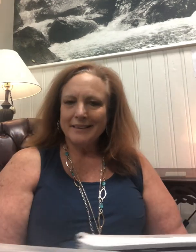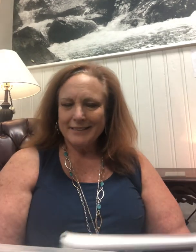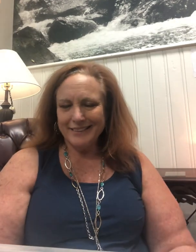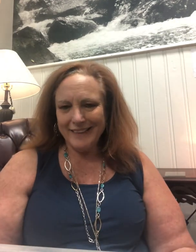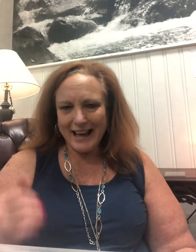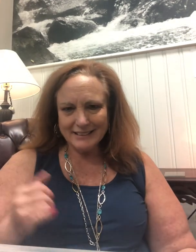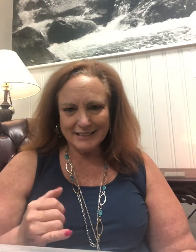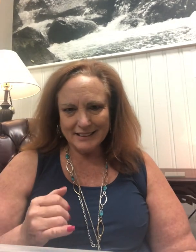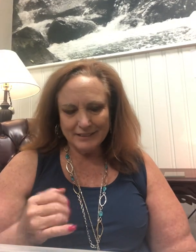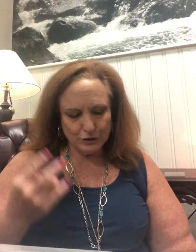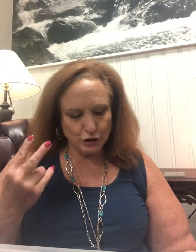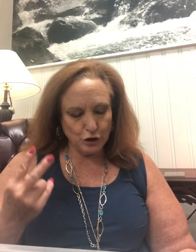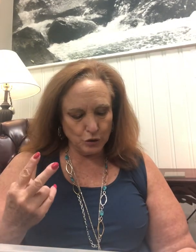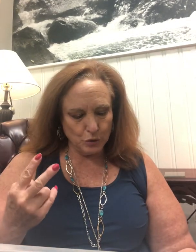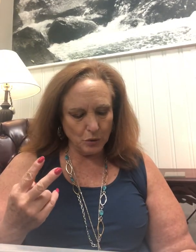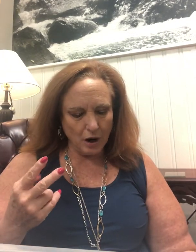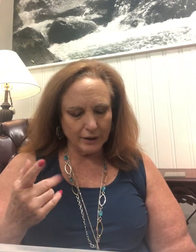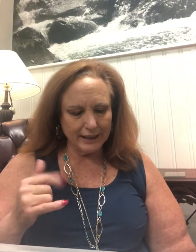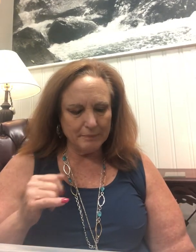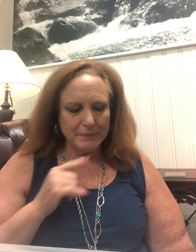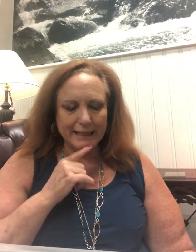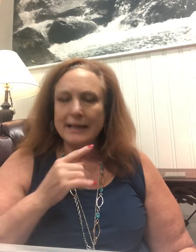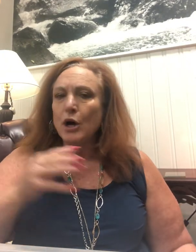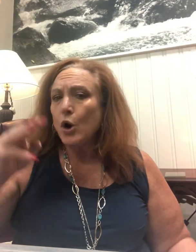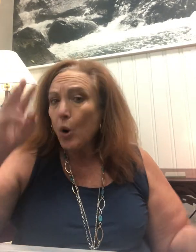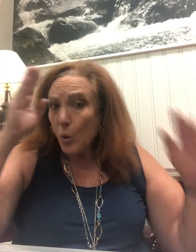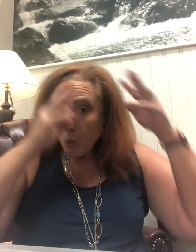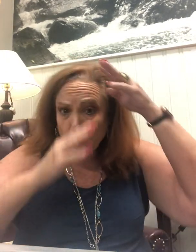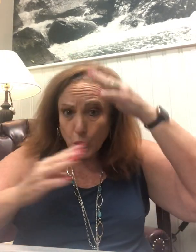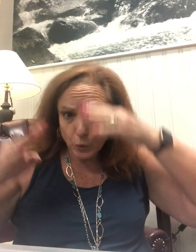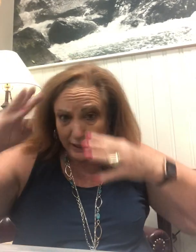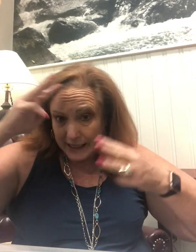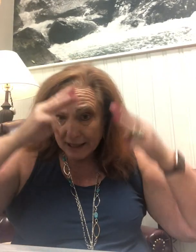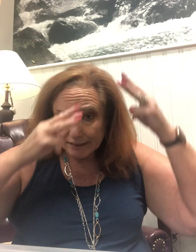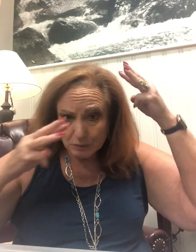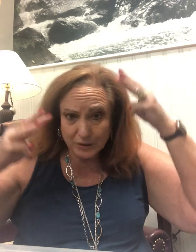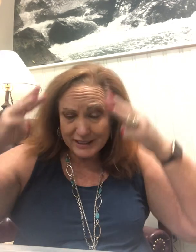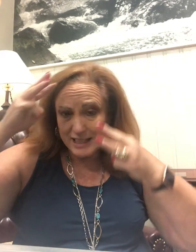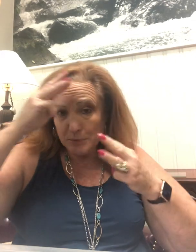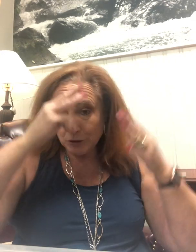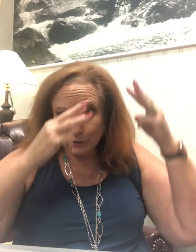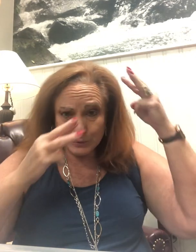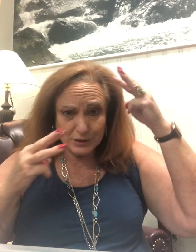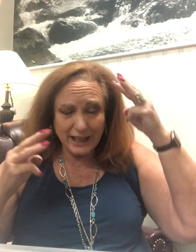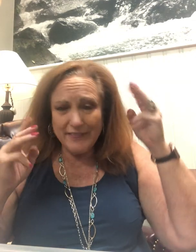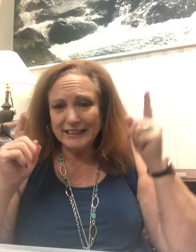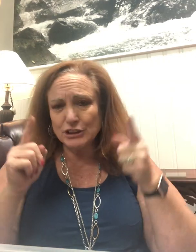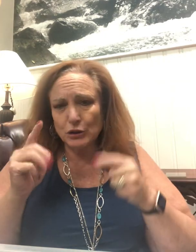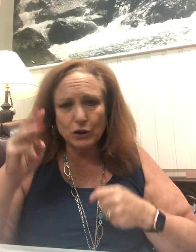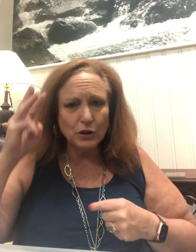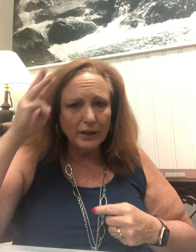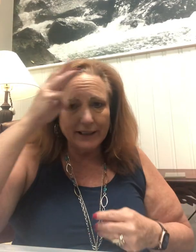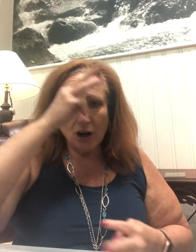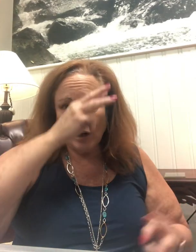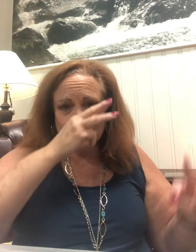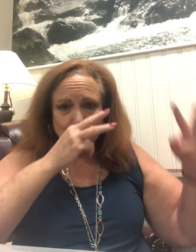the last two are going to be worry with W's, and they circle and